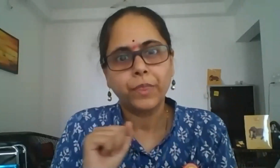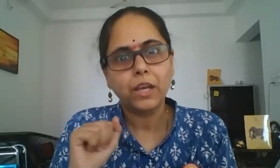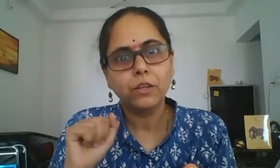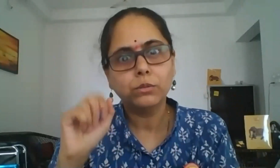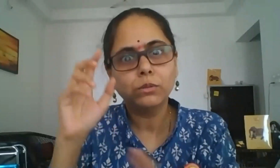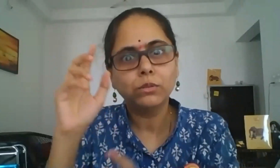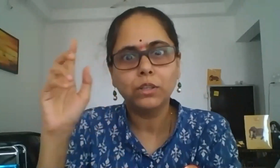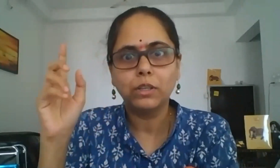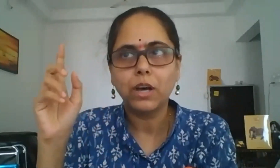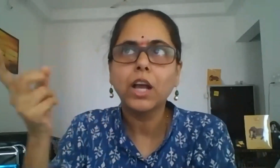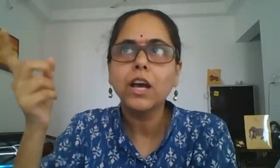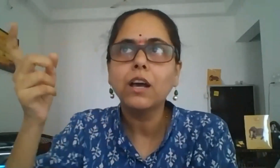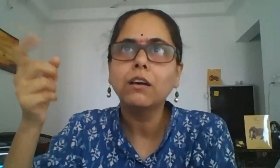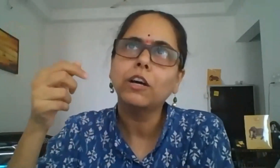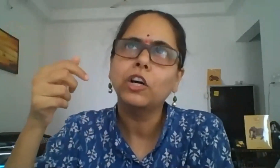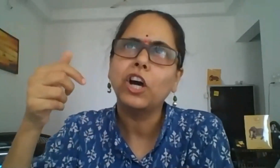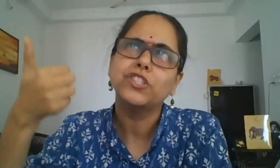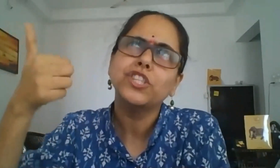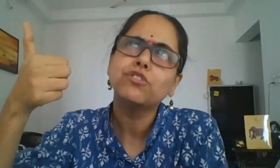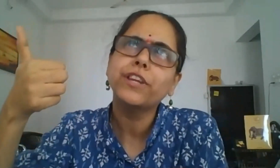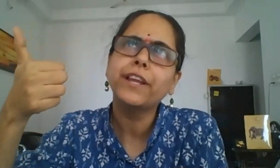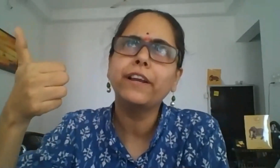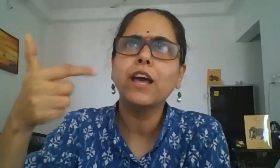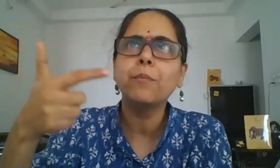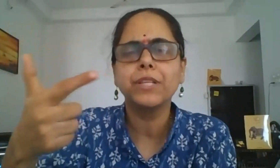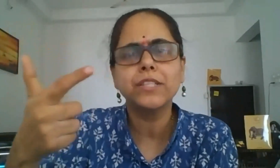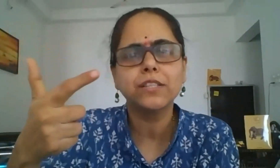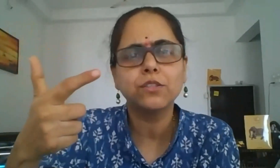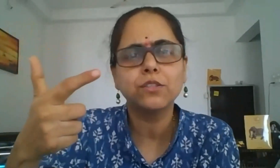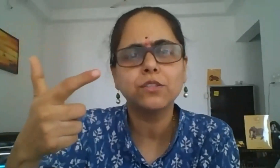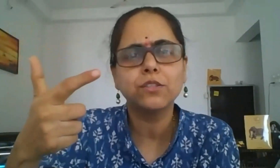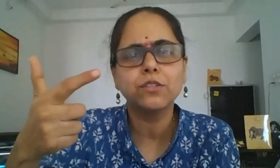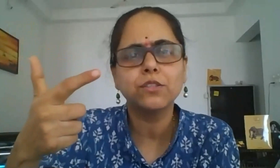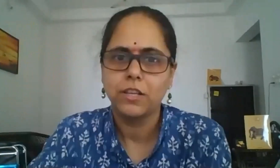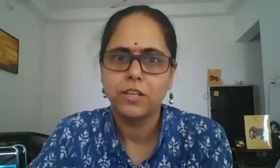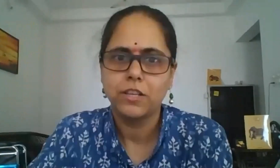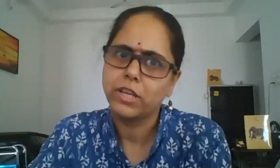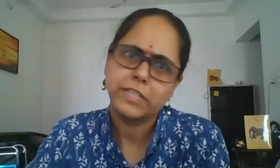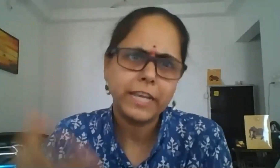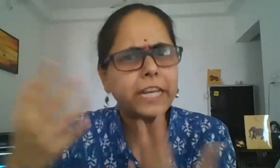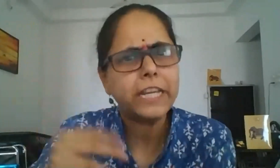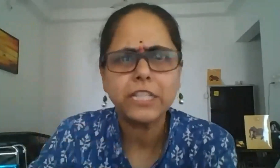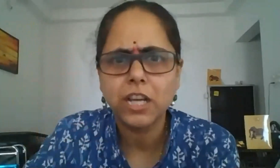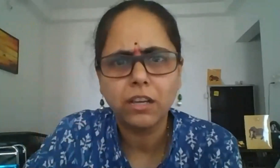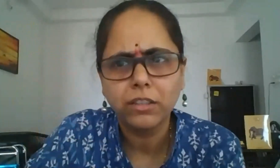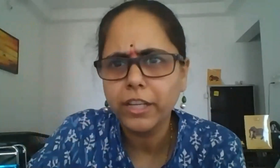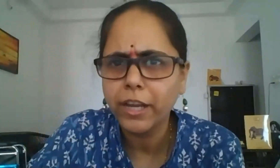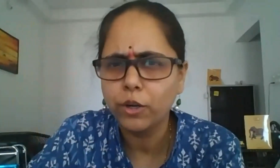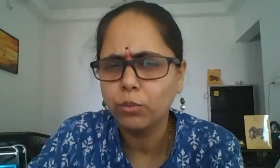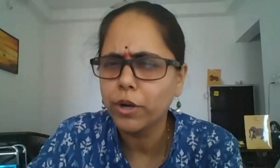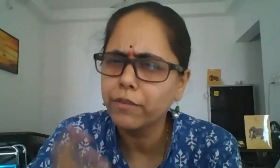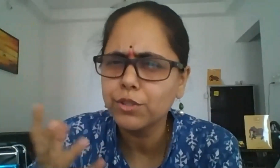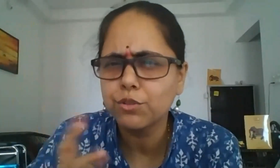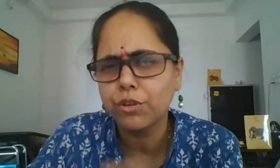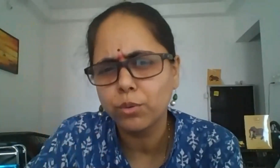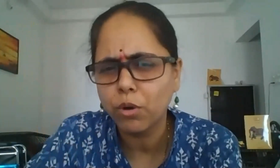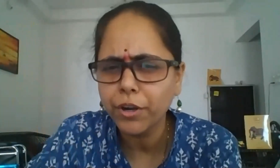Nanu, Akka, Ajji story hella, princess. So I was like, Ninneshta, neen helu, whatever story you want, you